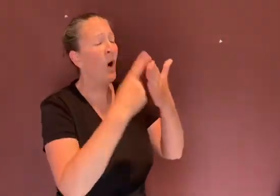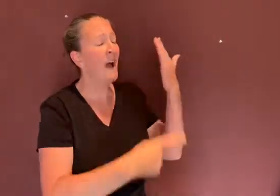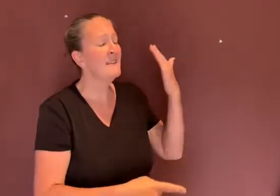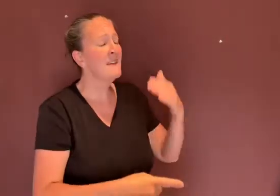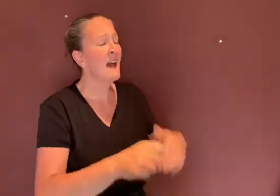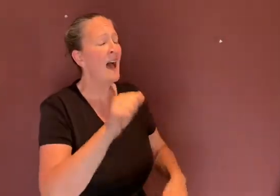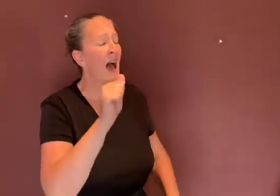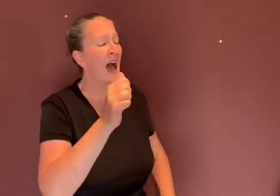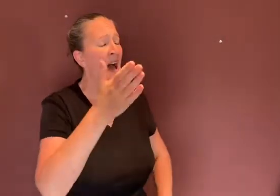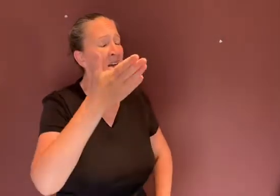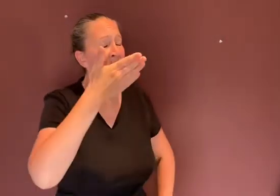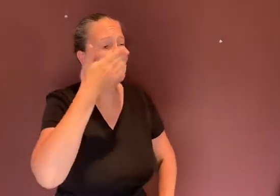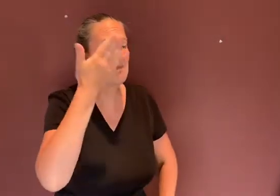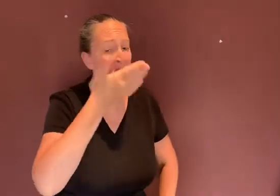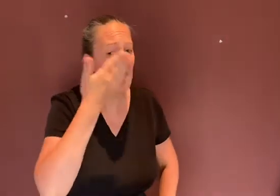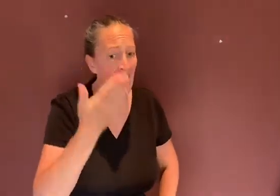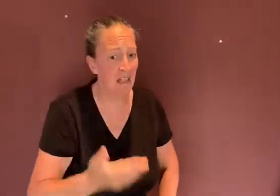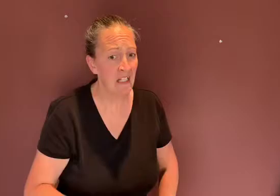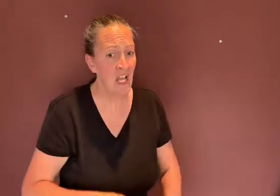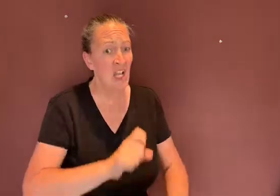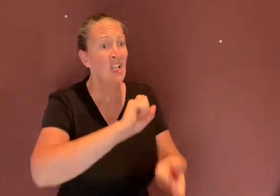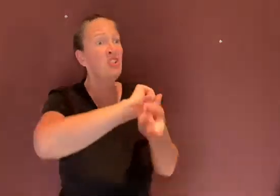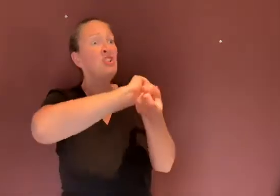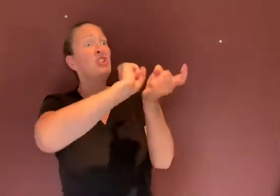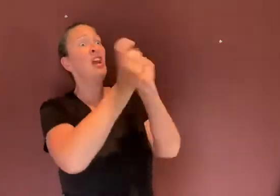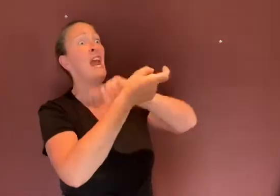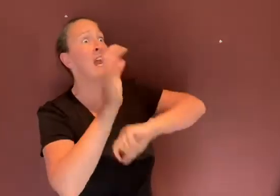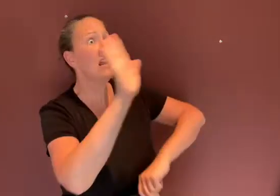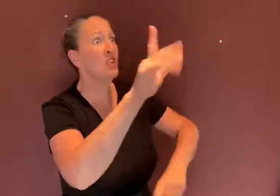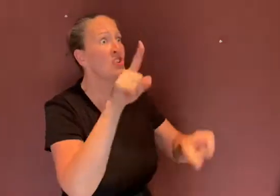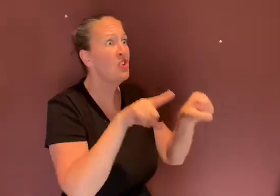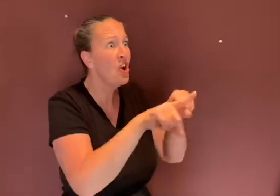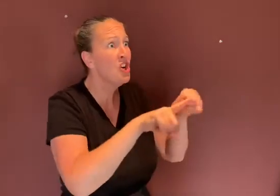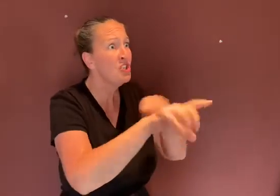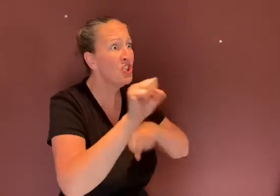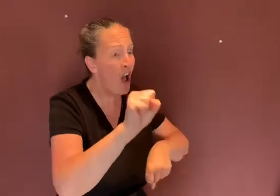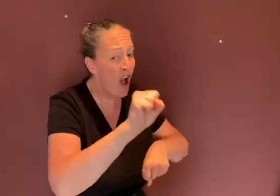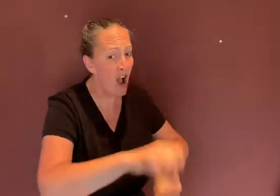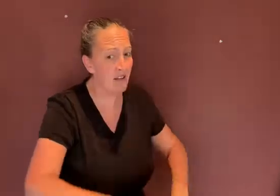what a smell! Change your socks."